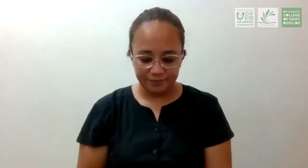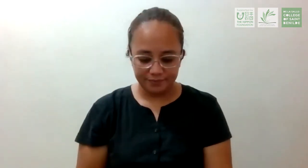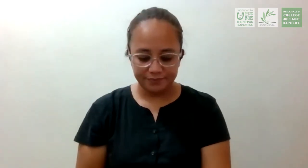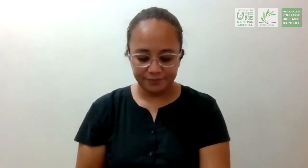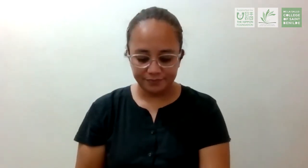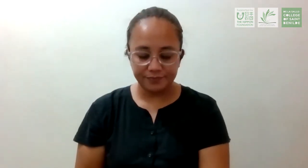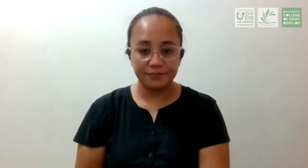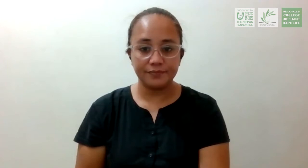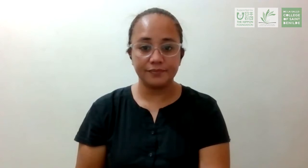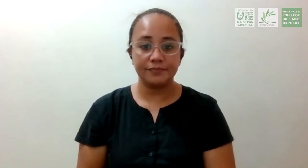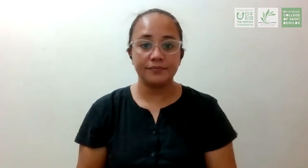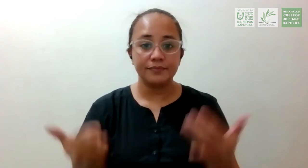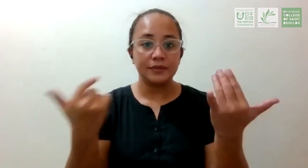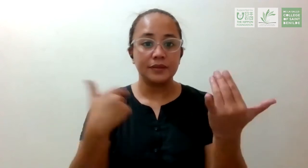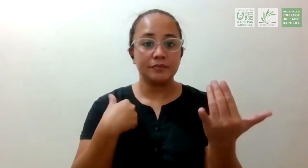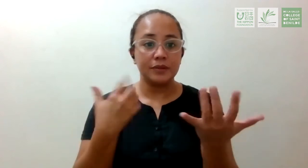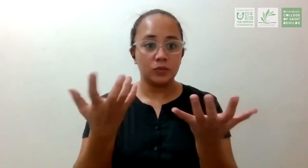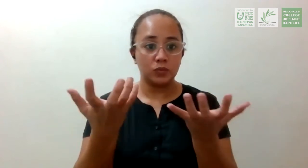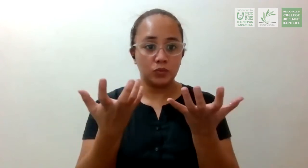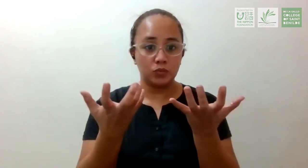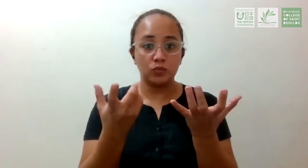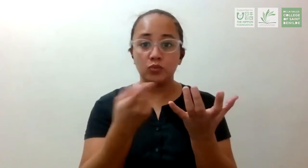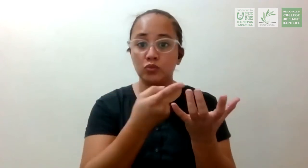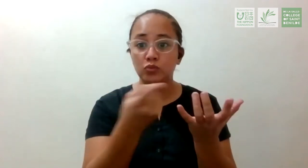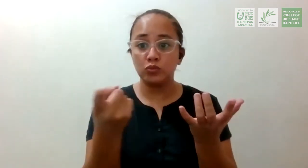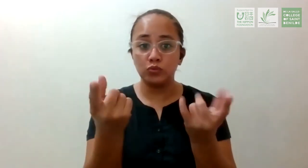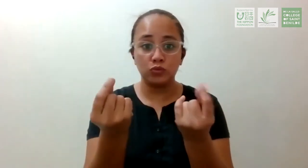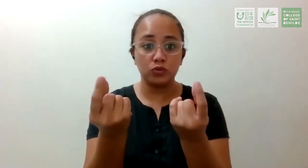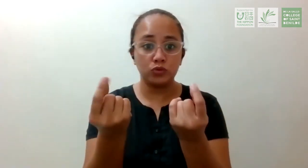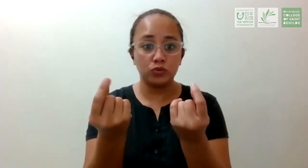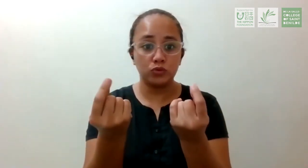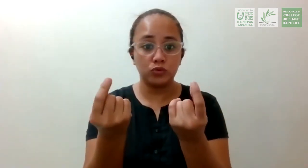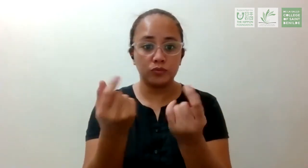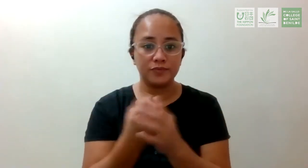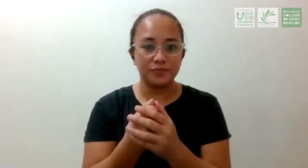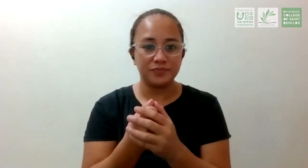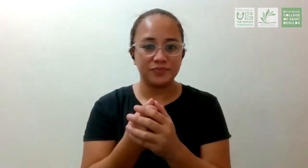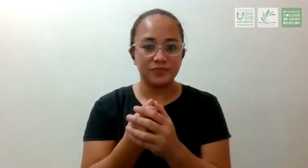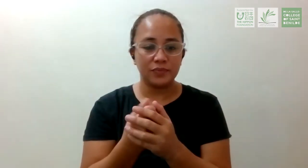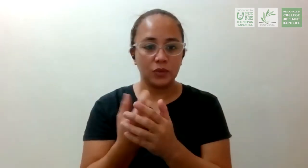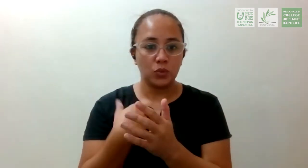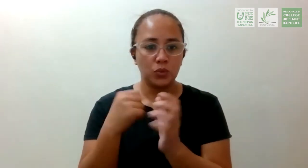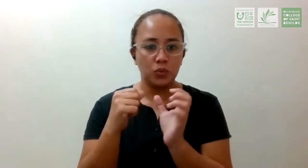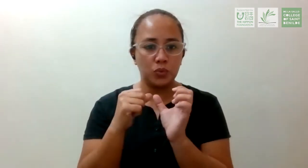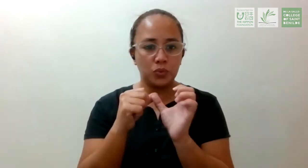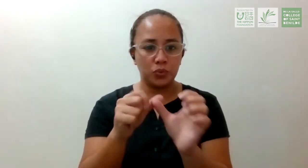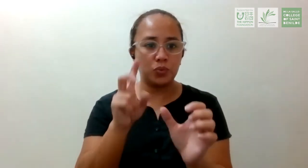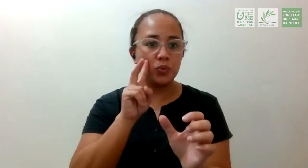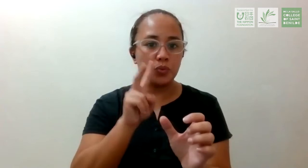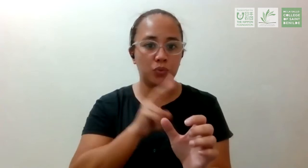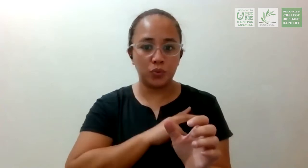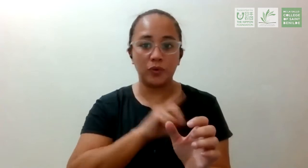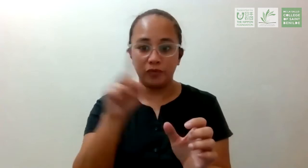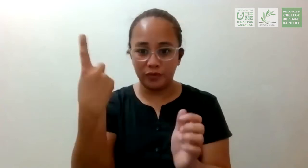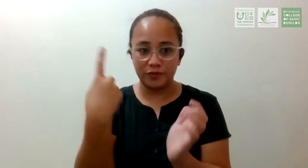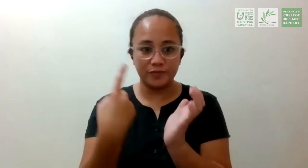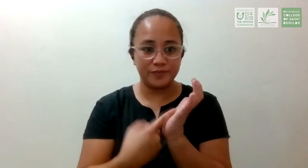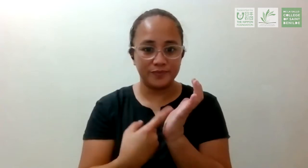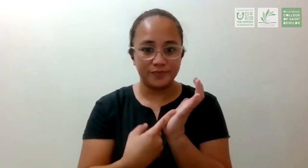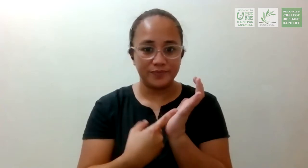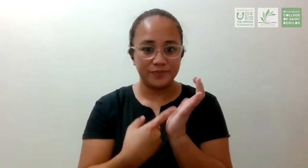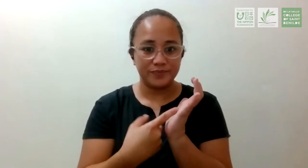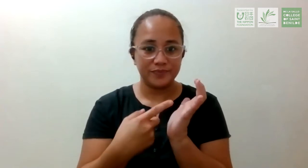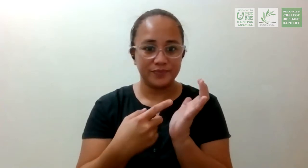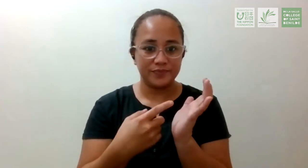now what I'd like you to do is, well, we can keep on the Vietnamese one first.